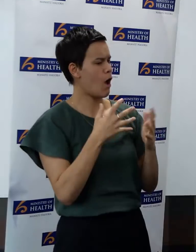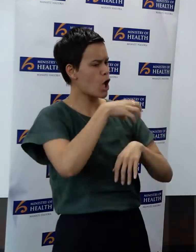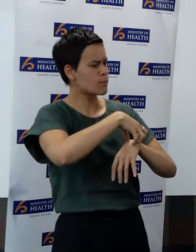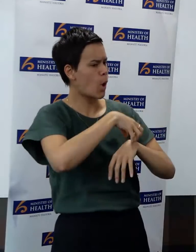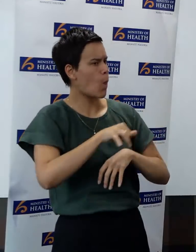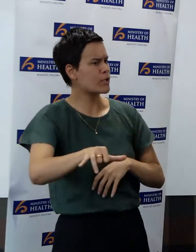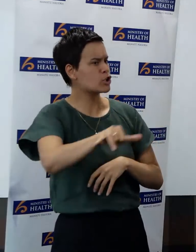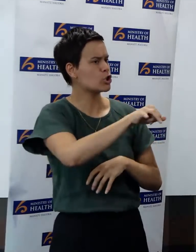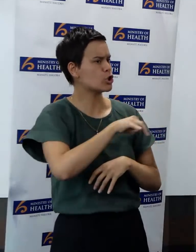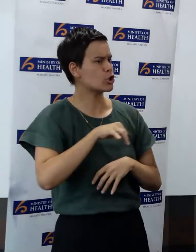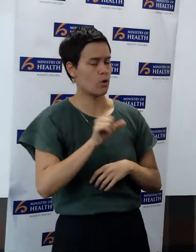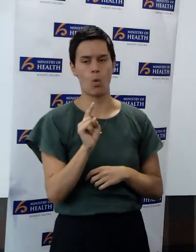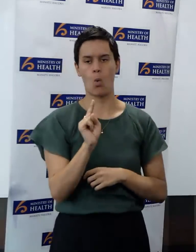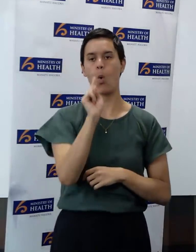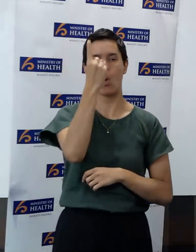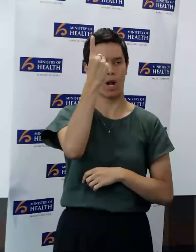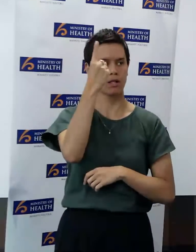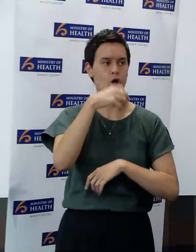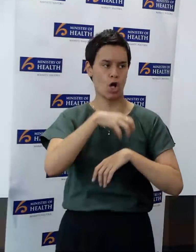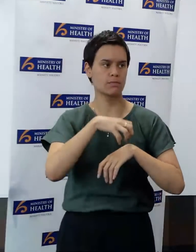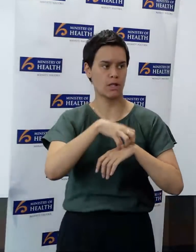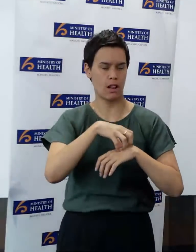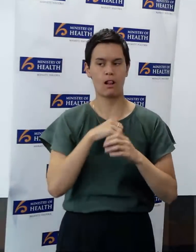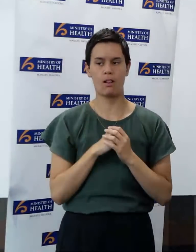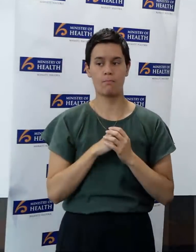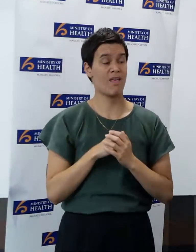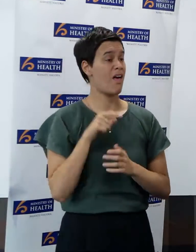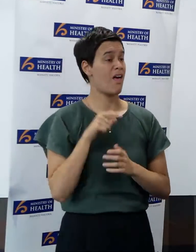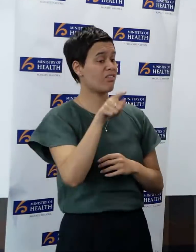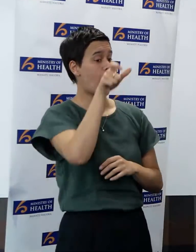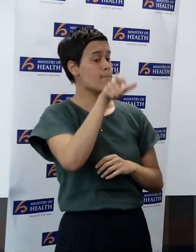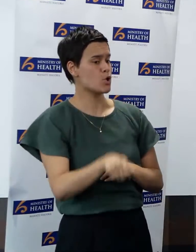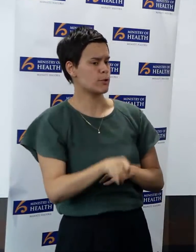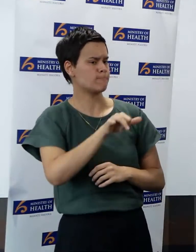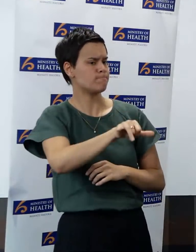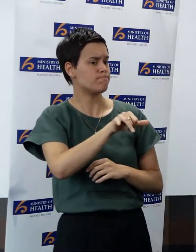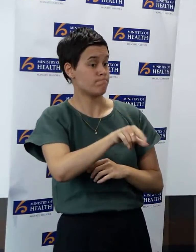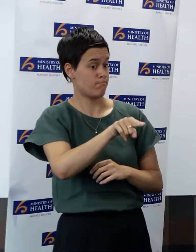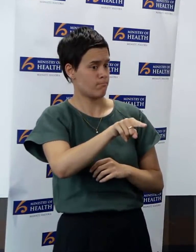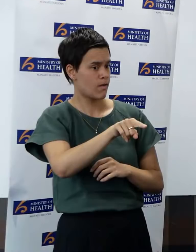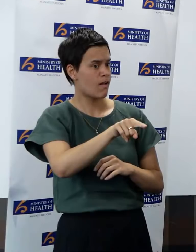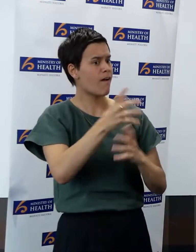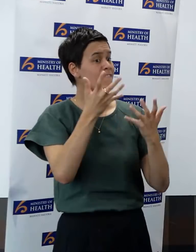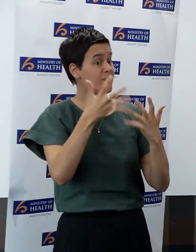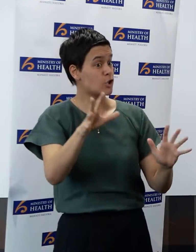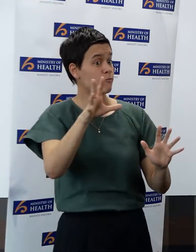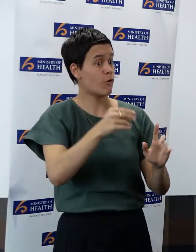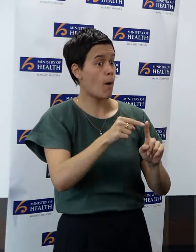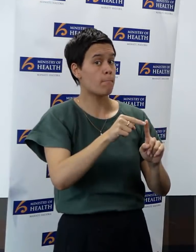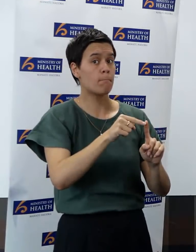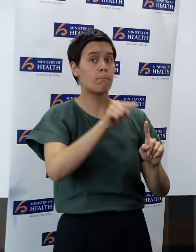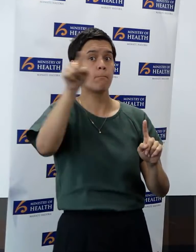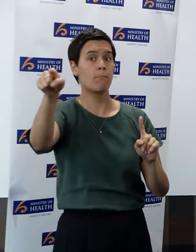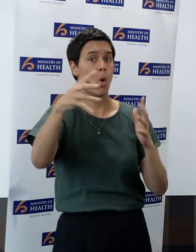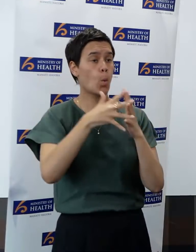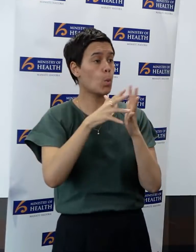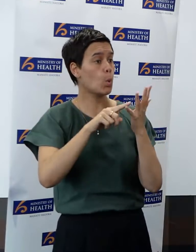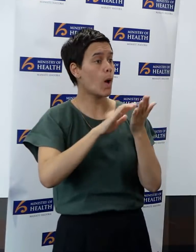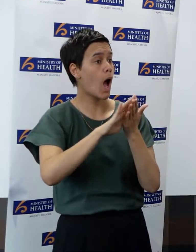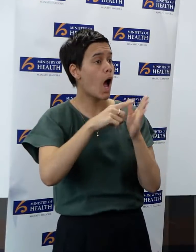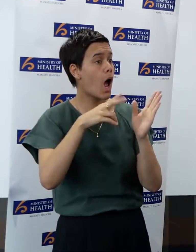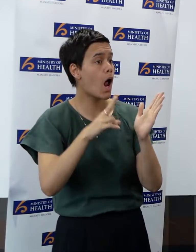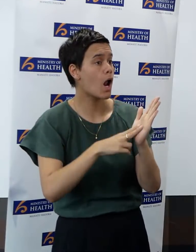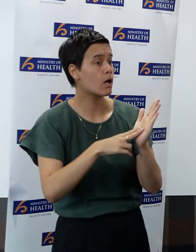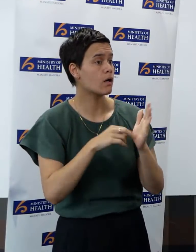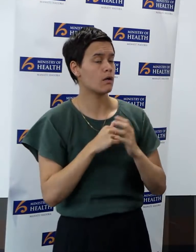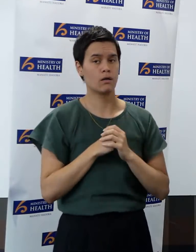person had travelled from Wuhan directly, or? I don't have any further details at this stage, but just the information I have given you. Can you say if they were a